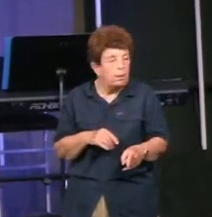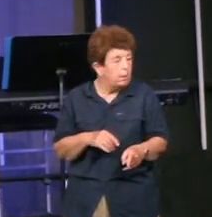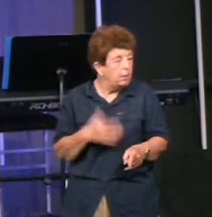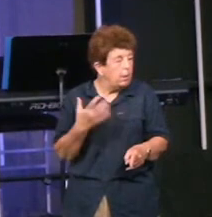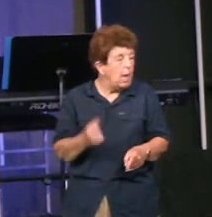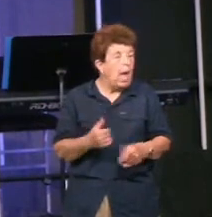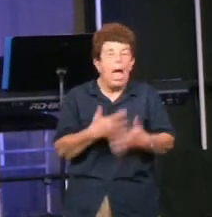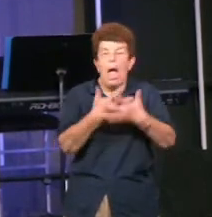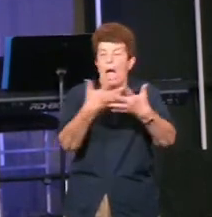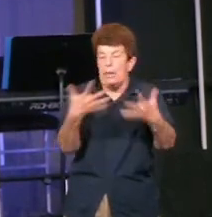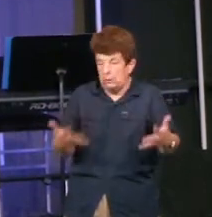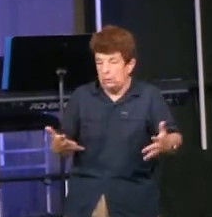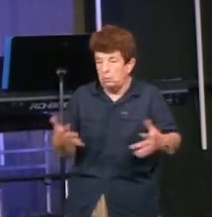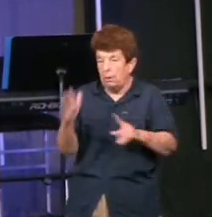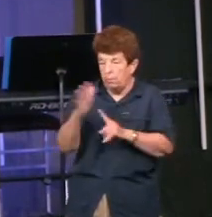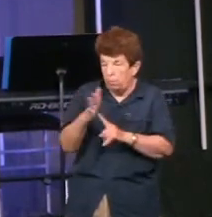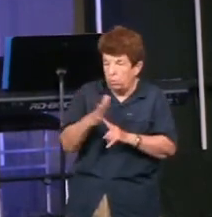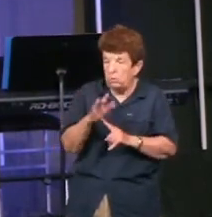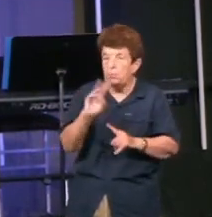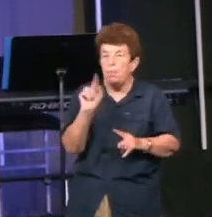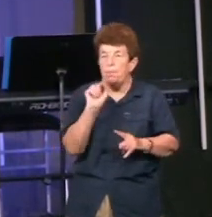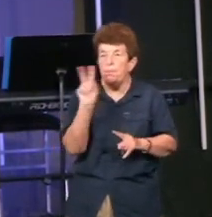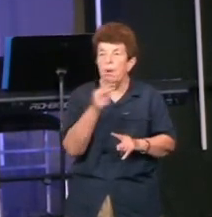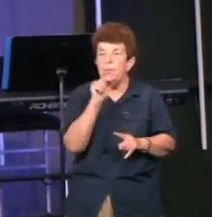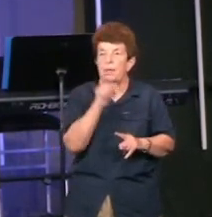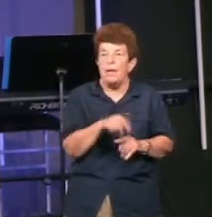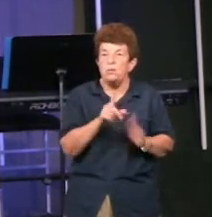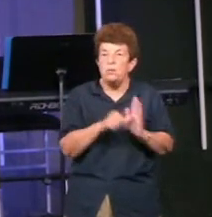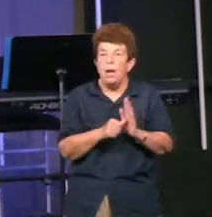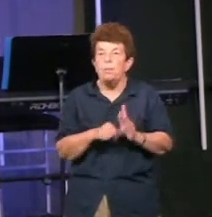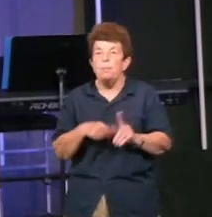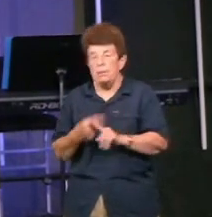it has great significance both then and now.